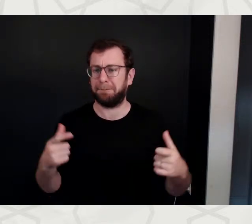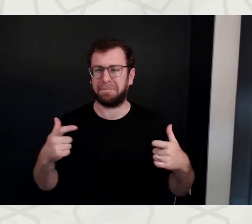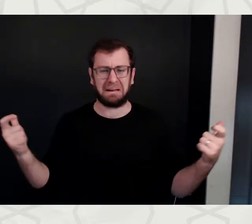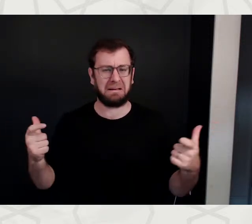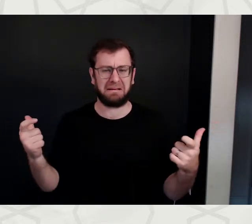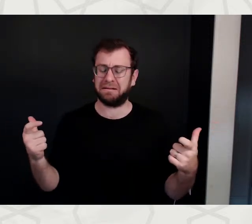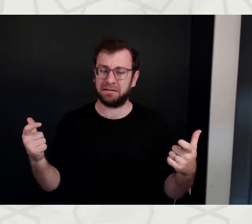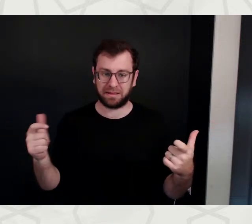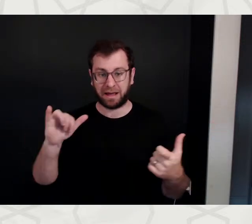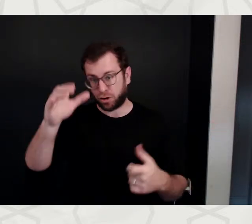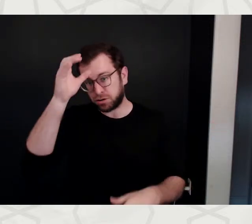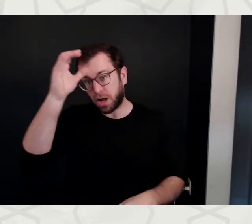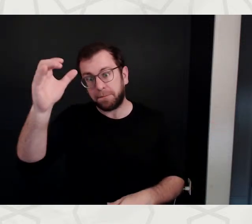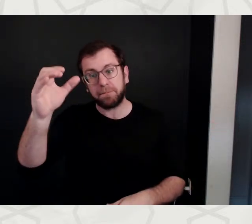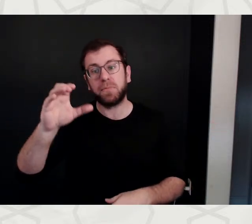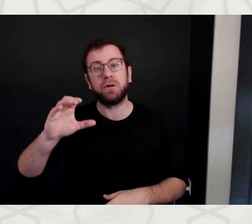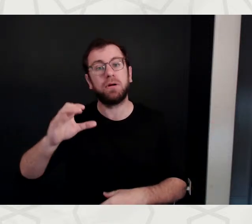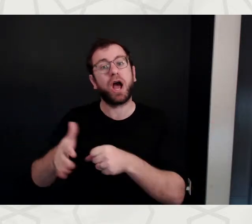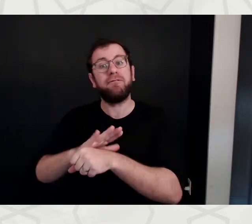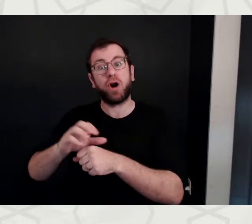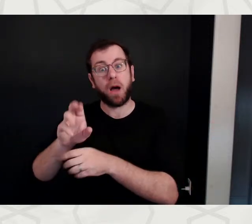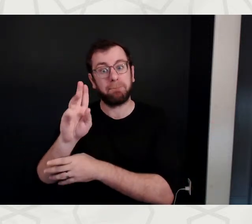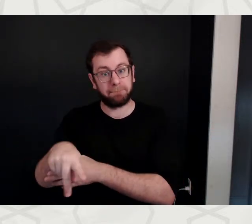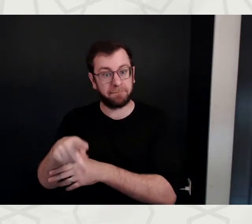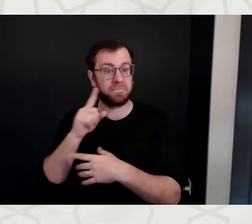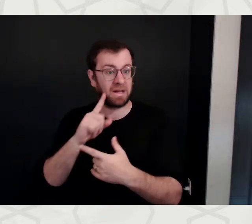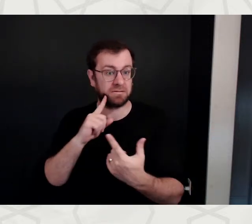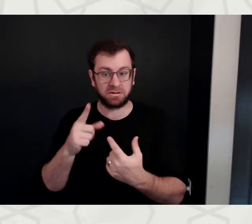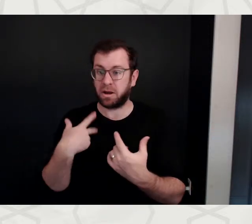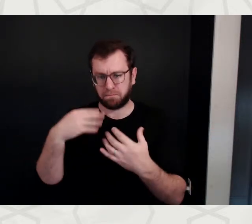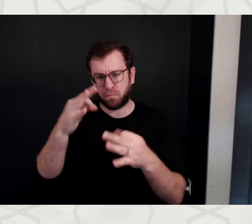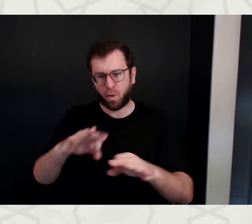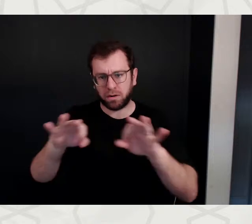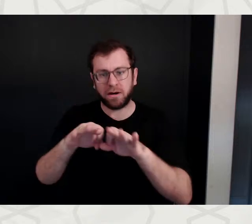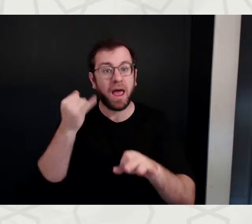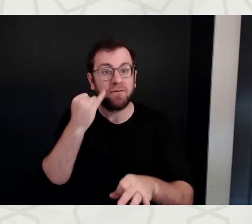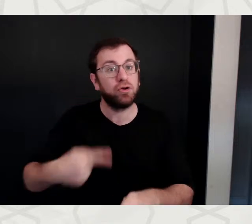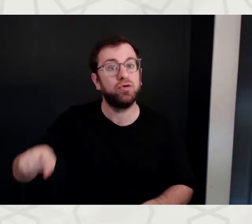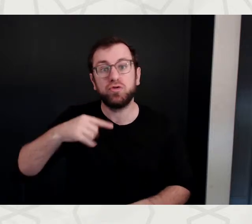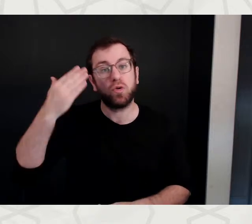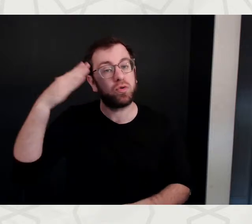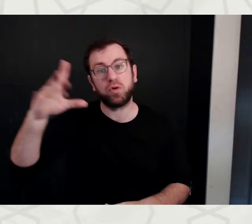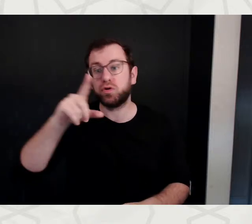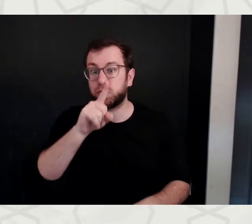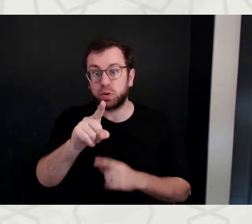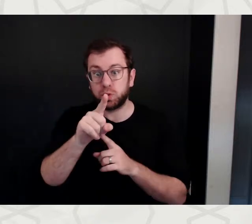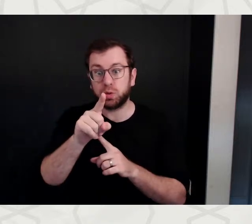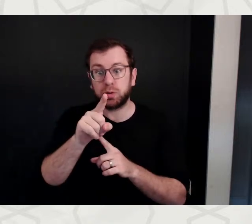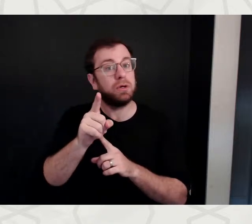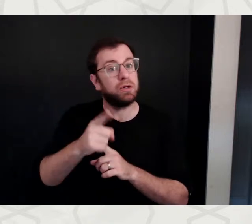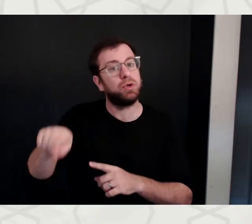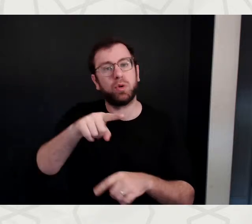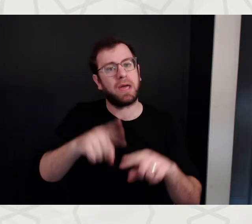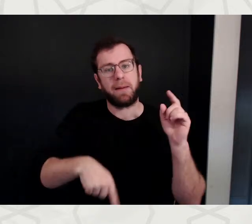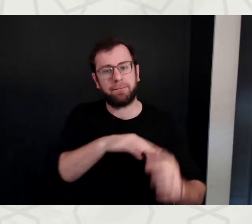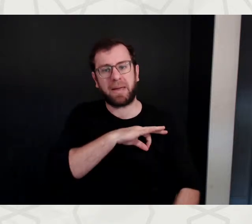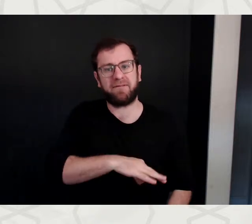and this concept of cover-up is important because if you don't know the truth, you can't benefit from the